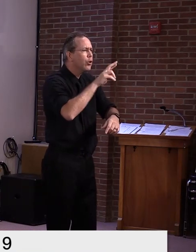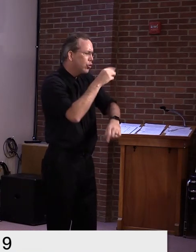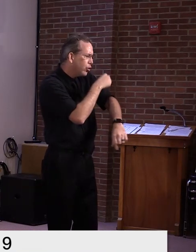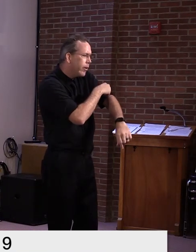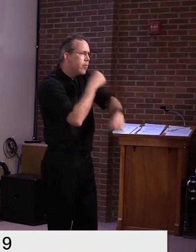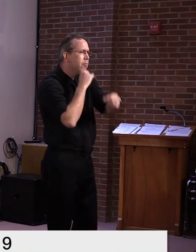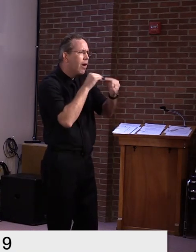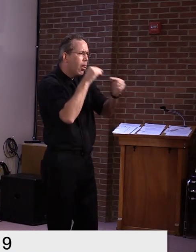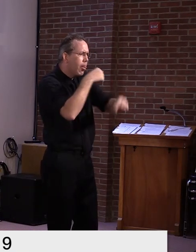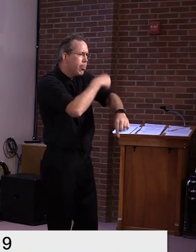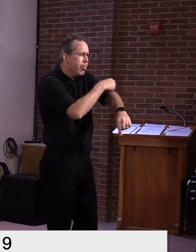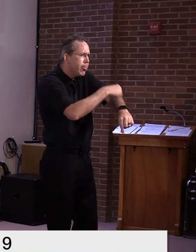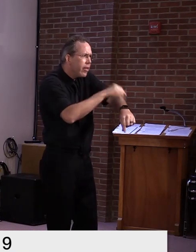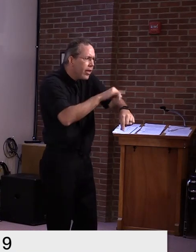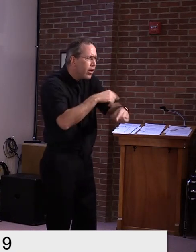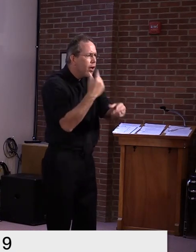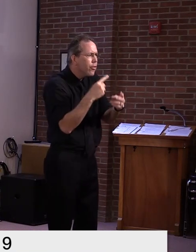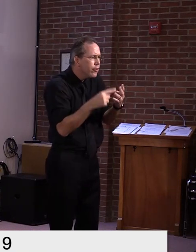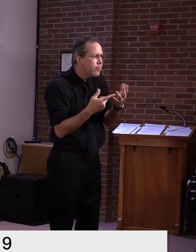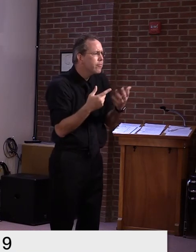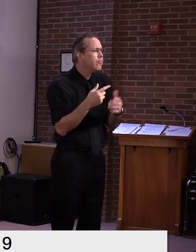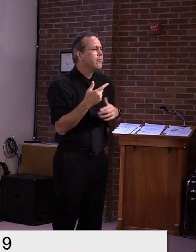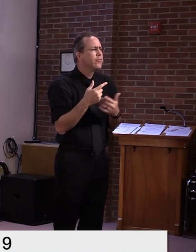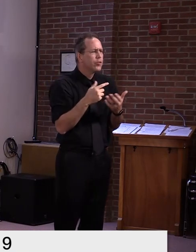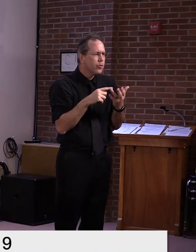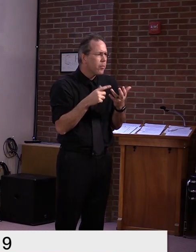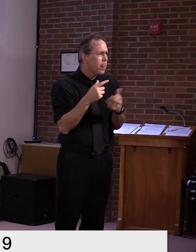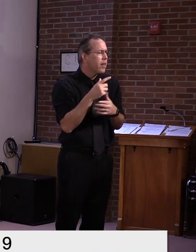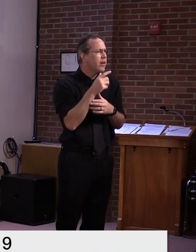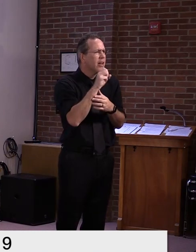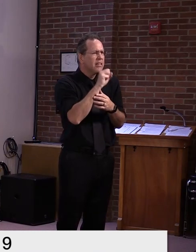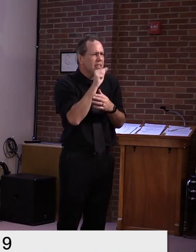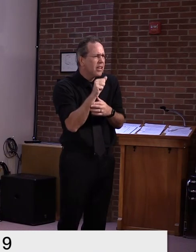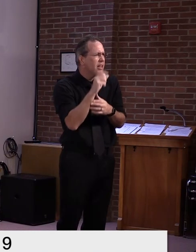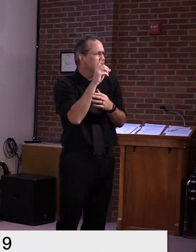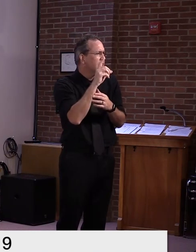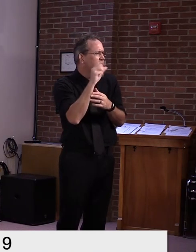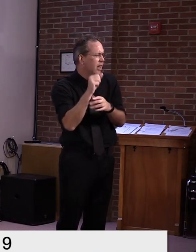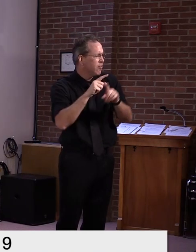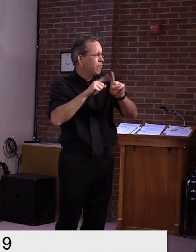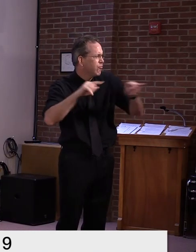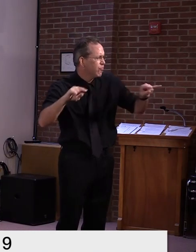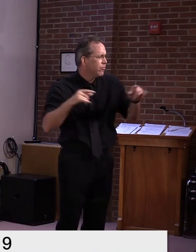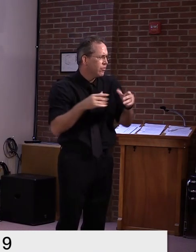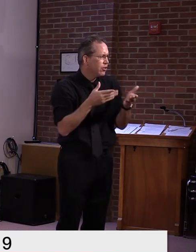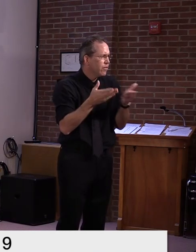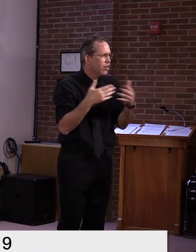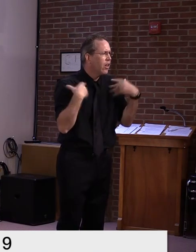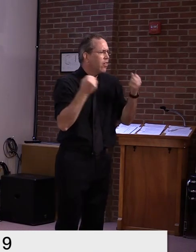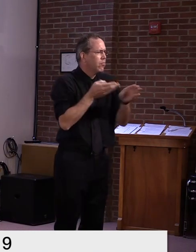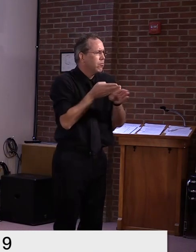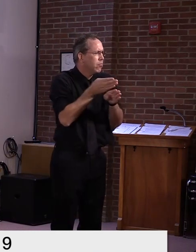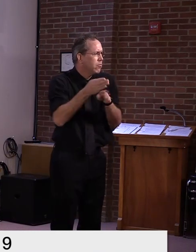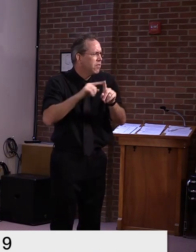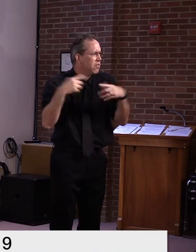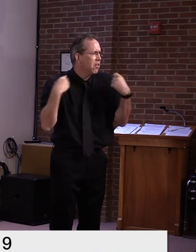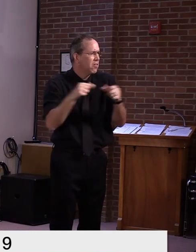DAs, SSAs, like I said, designated agencies, hospitals, ambulance providers,